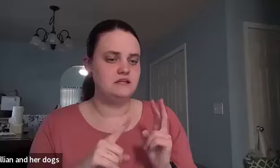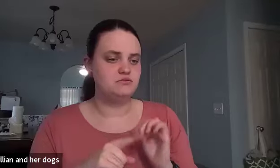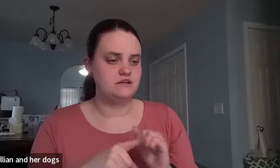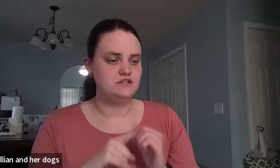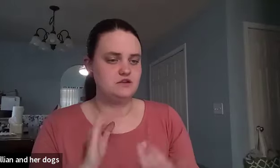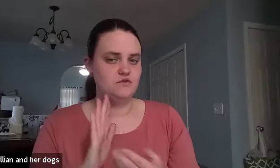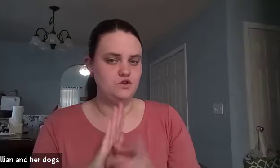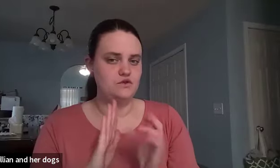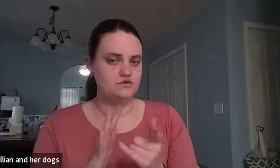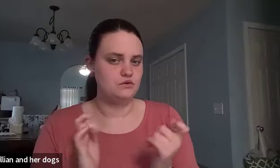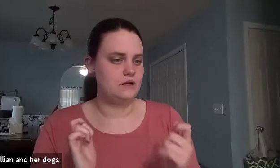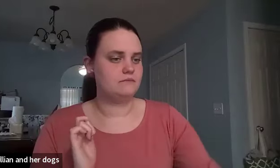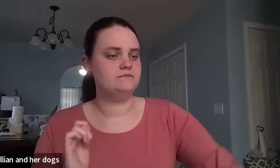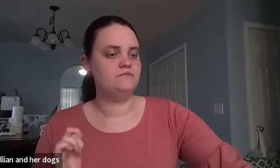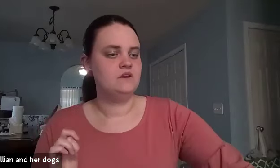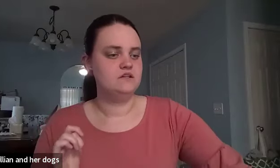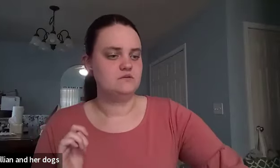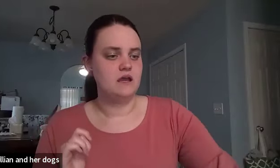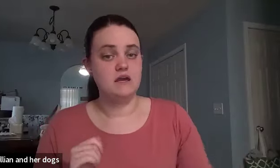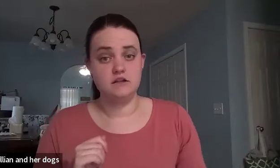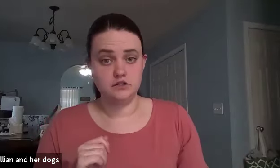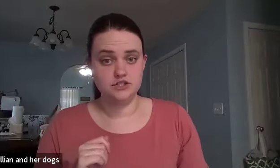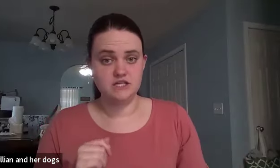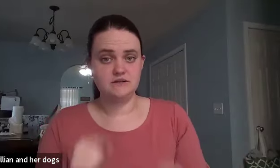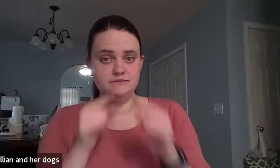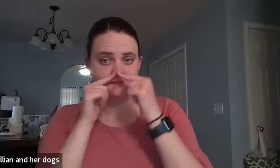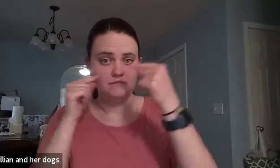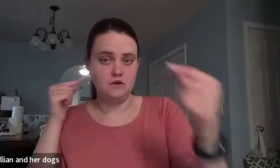let's practice and review those real quick. So we had allergic.